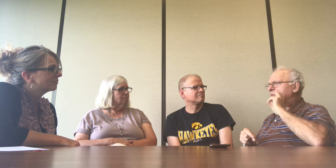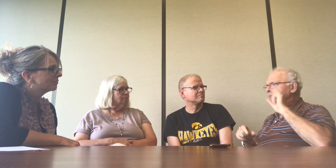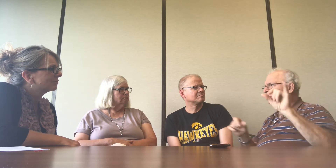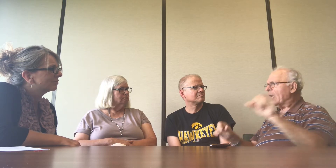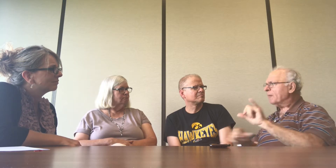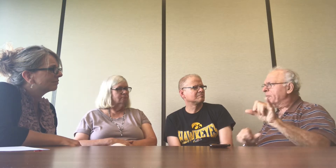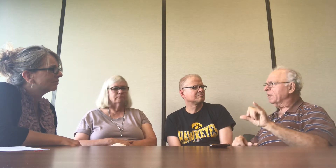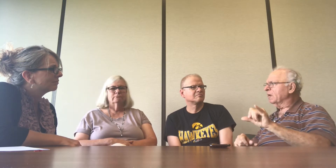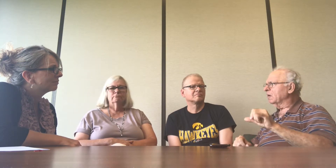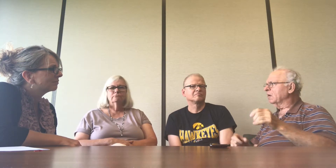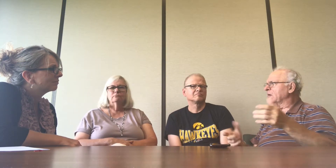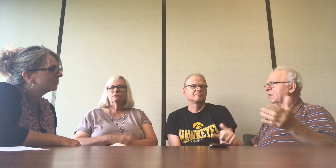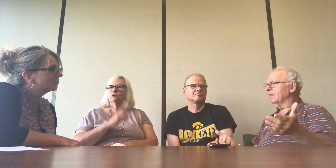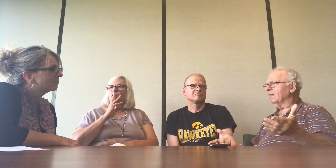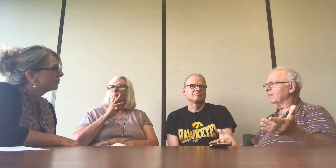your person is deaf?